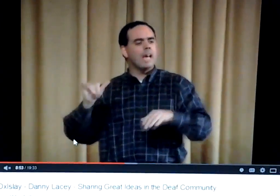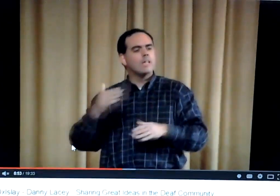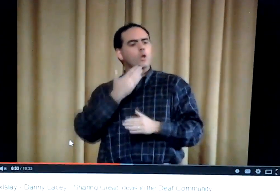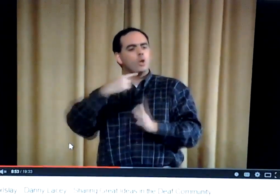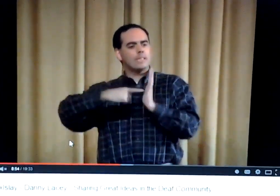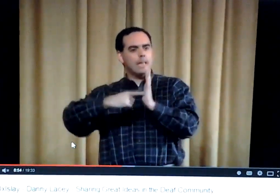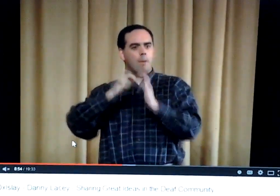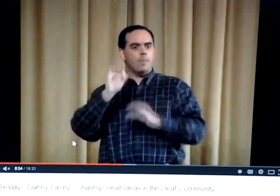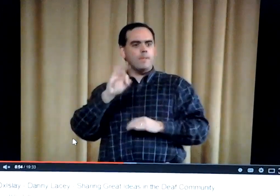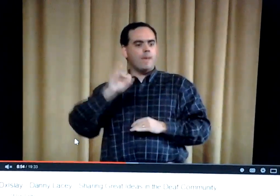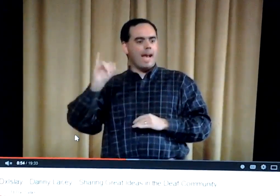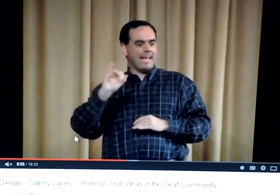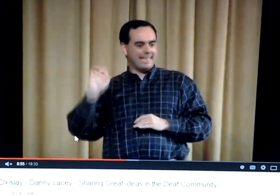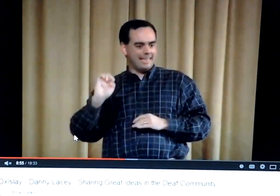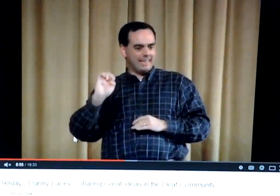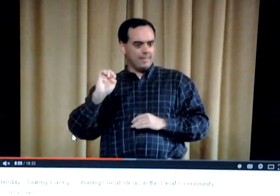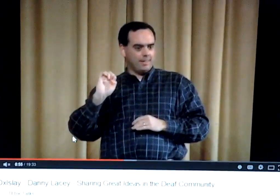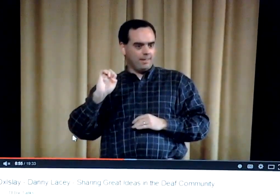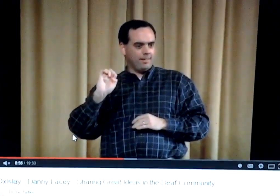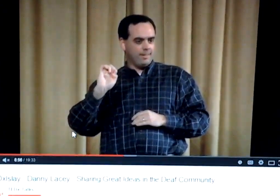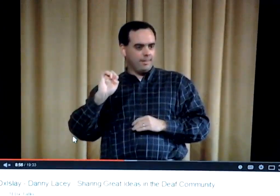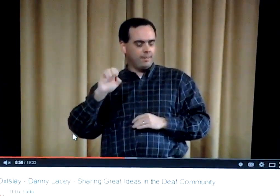And it wasn't teaching in one place, it was spread out.